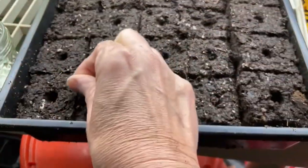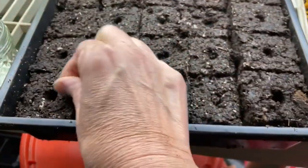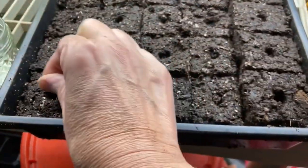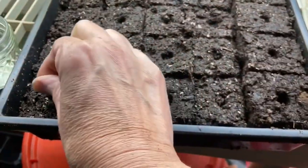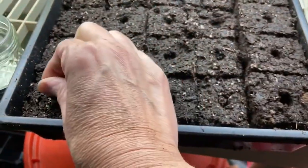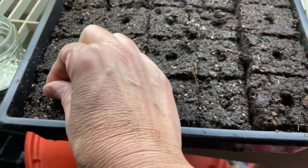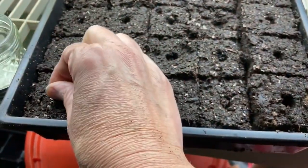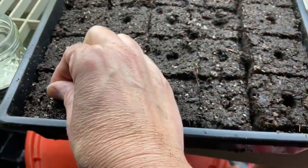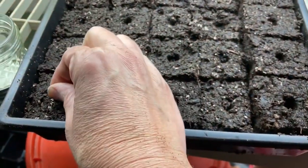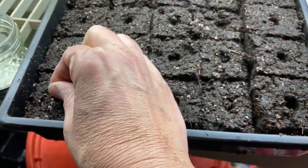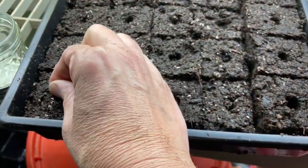block.